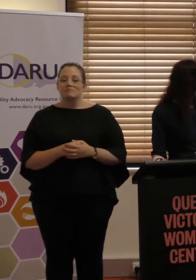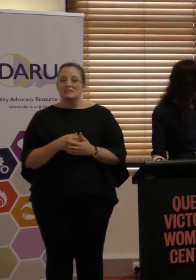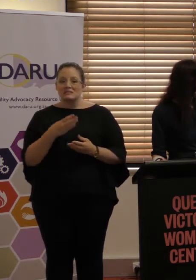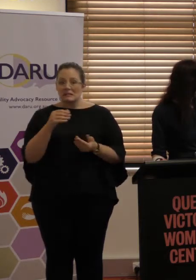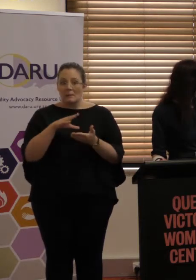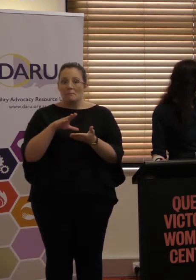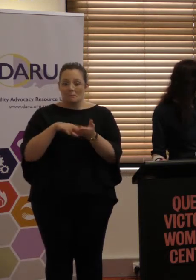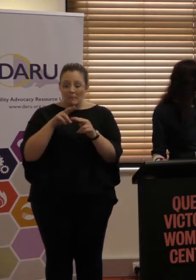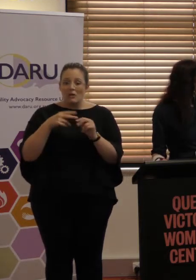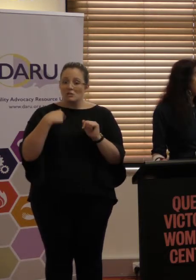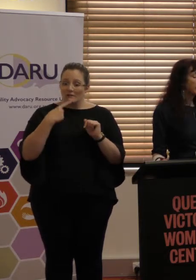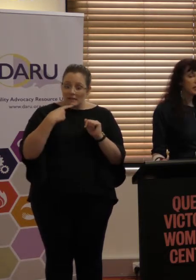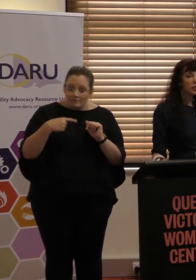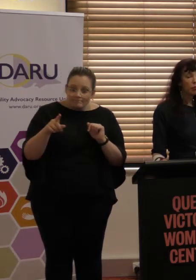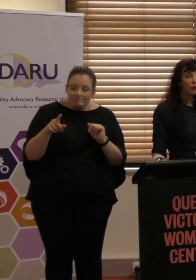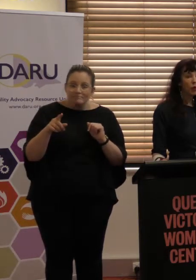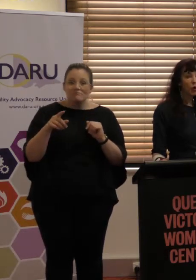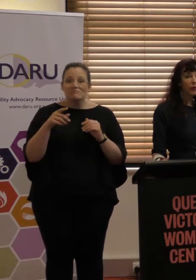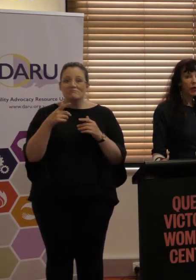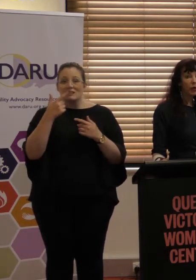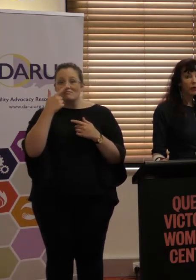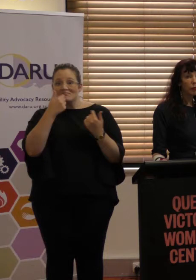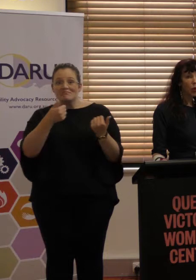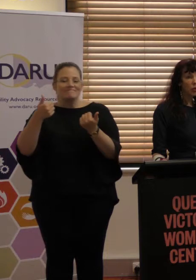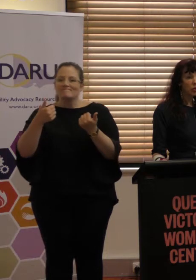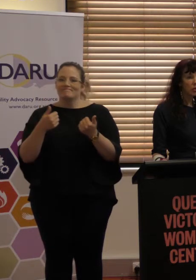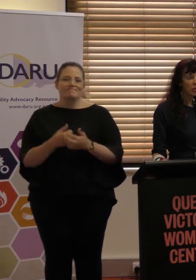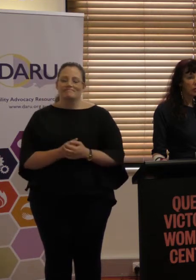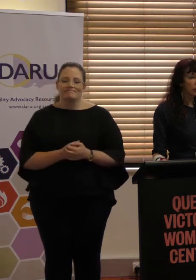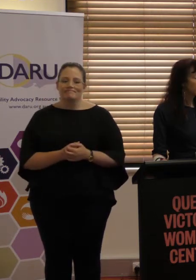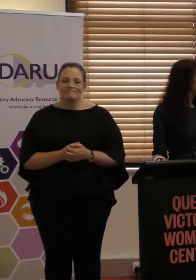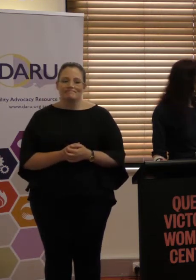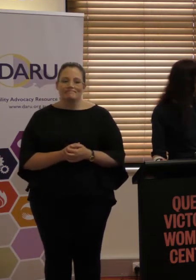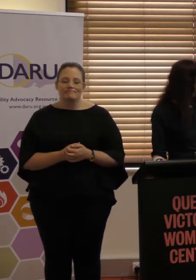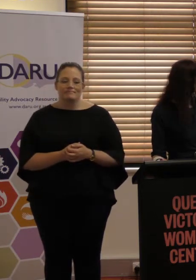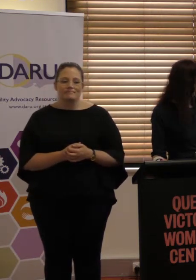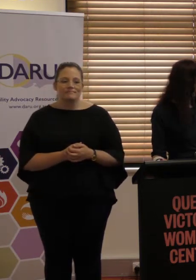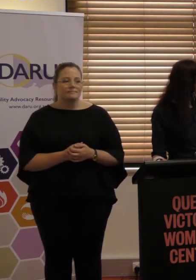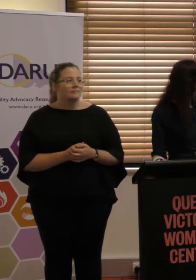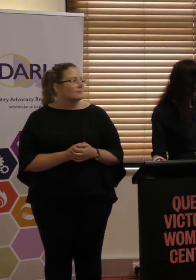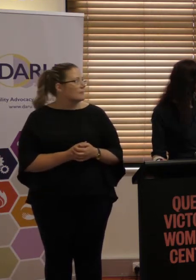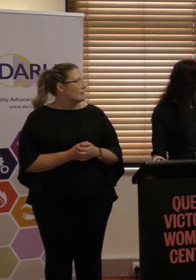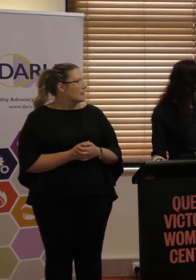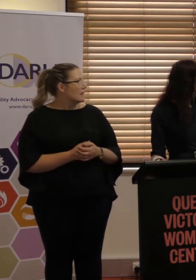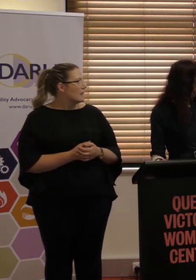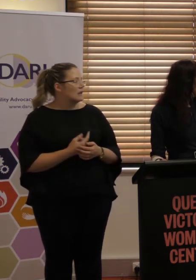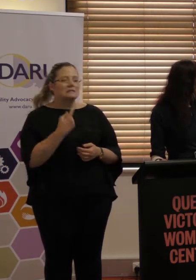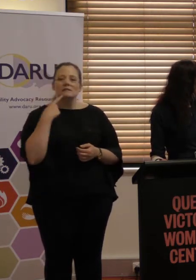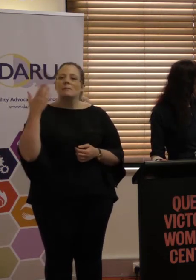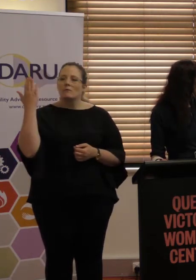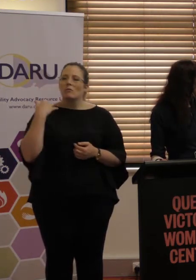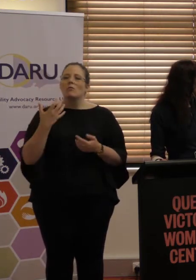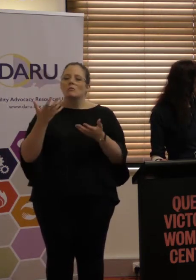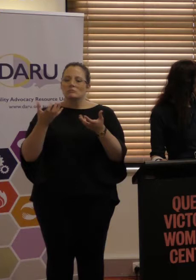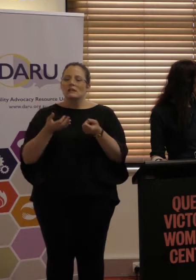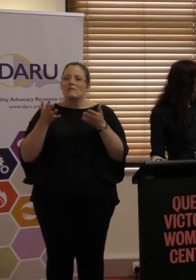there. And as I said before, we've had a lot of reports through these bodies recently. I